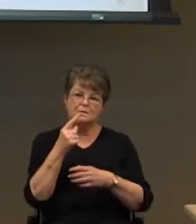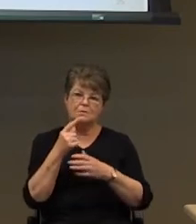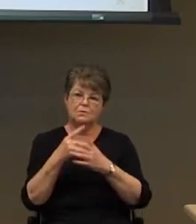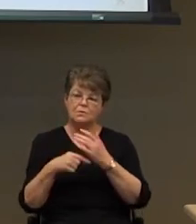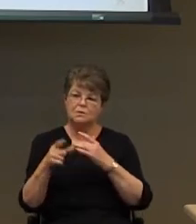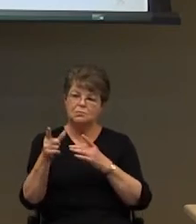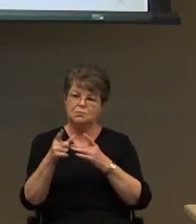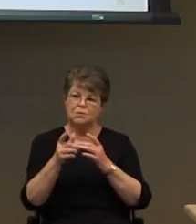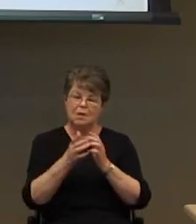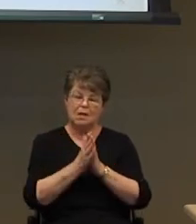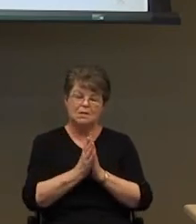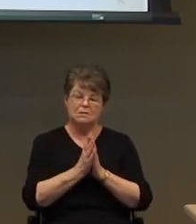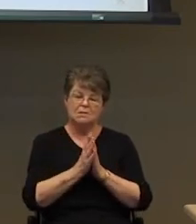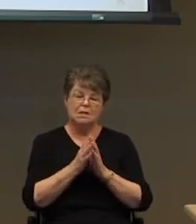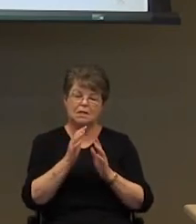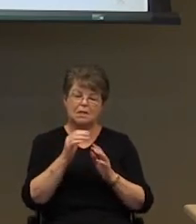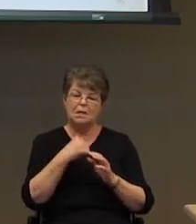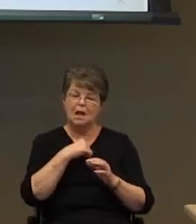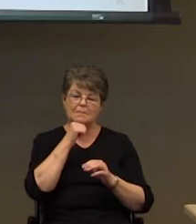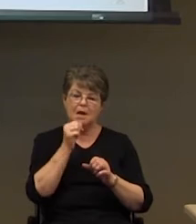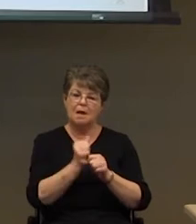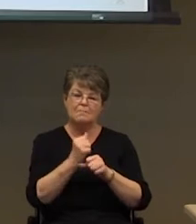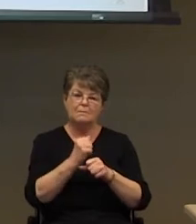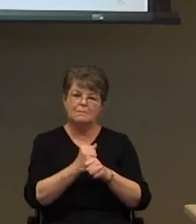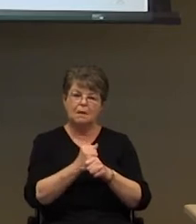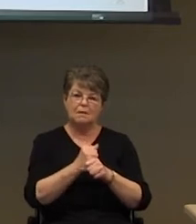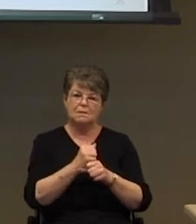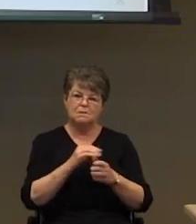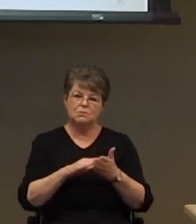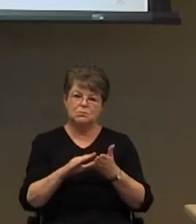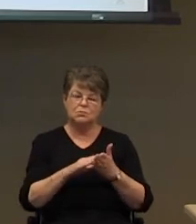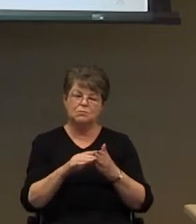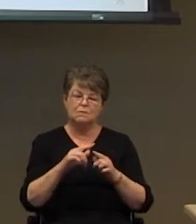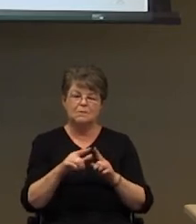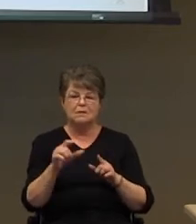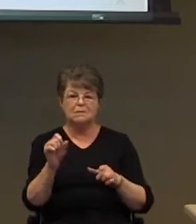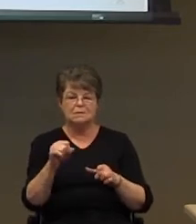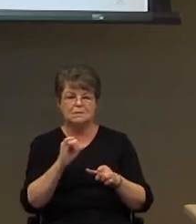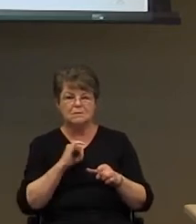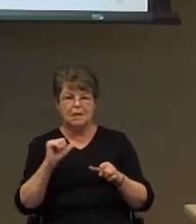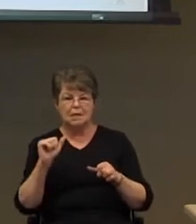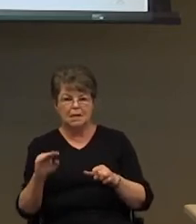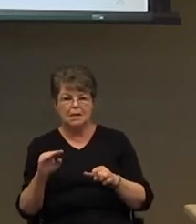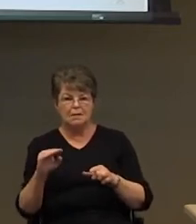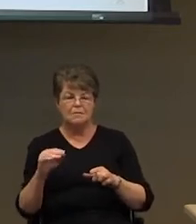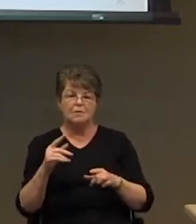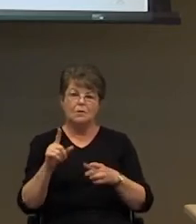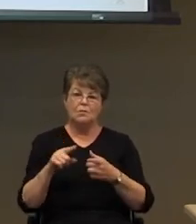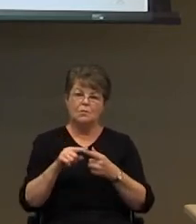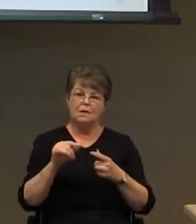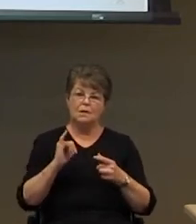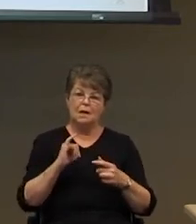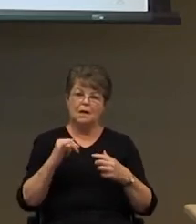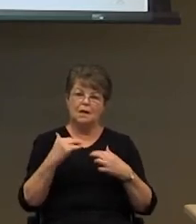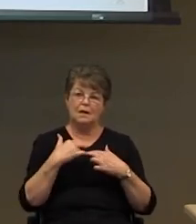the capacity. I'm not making excuses, but I am in a way. When I have